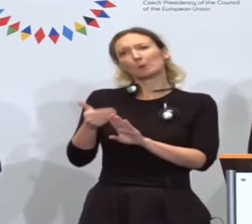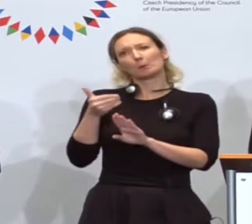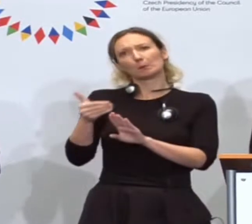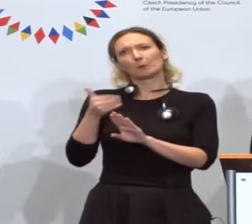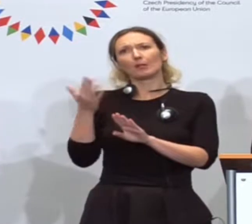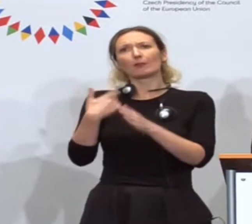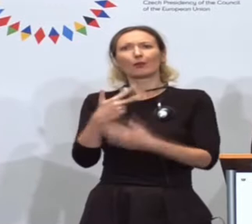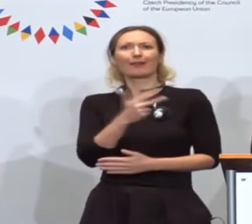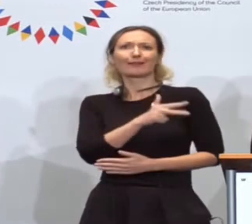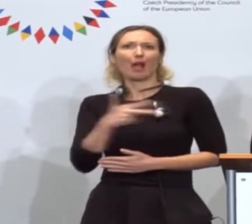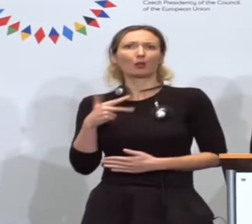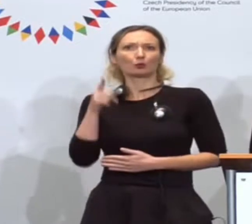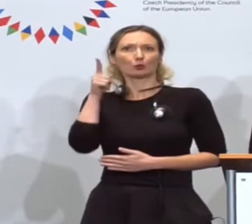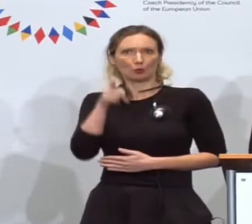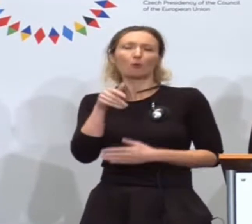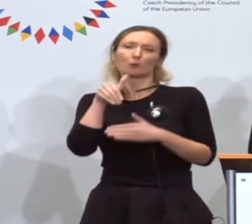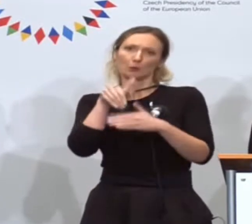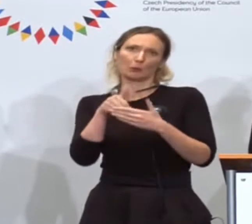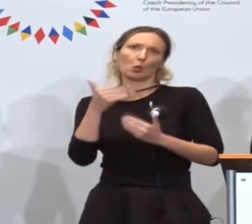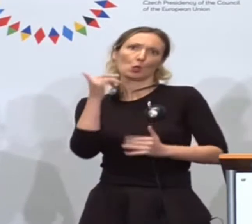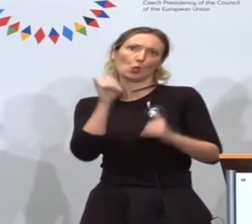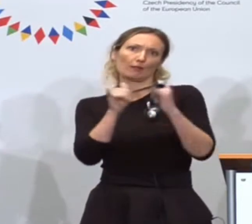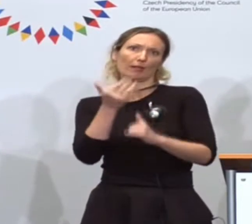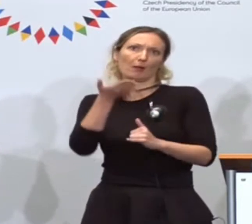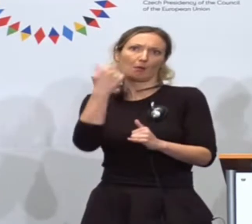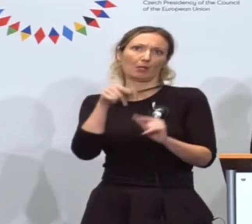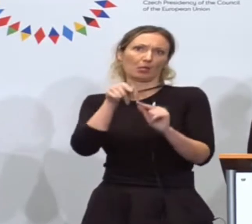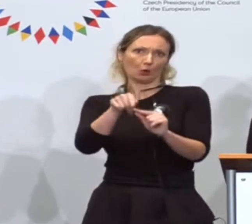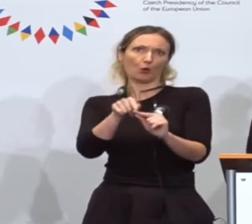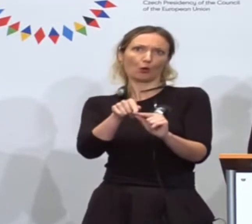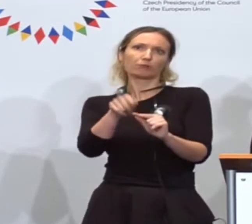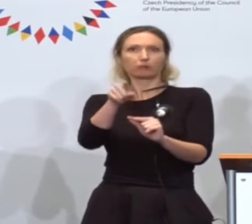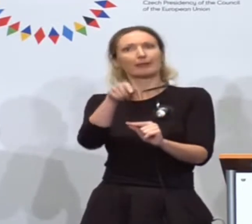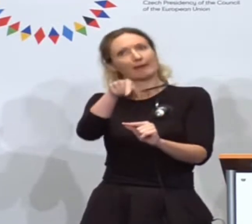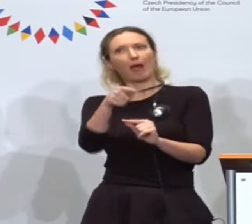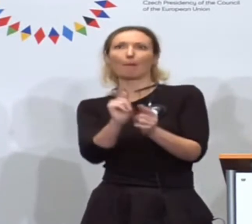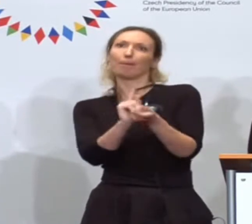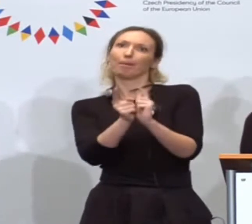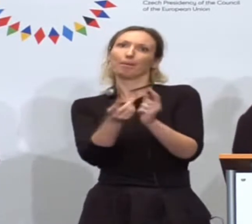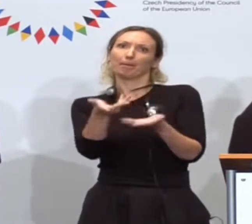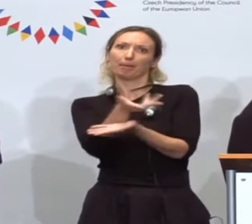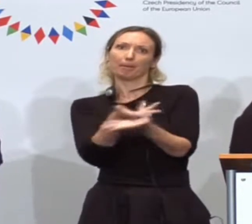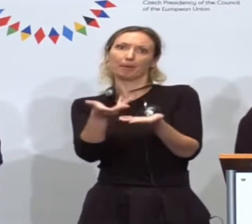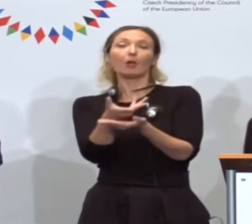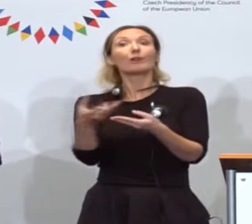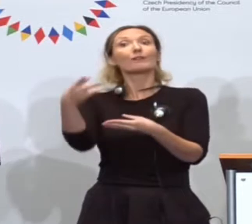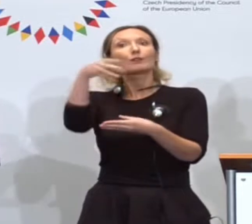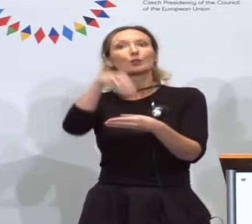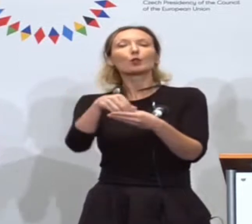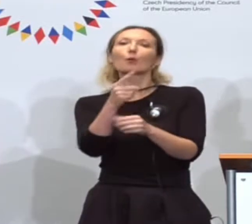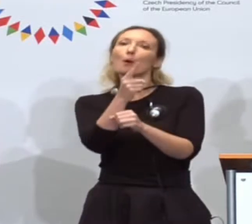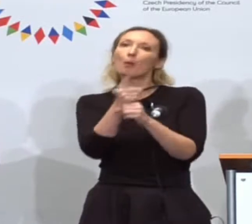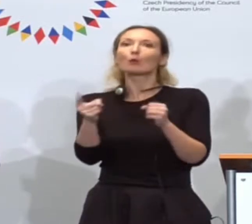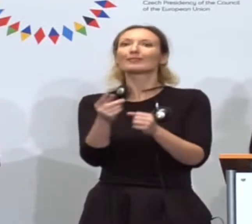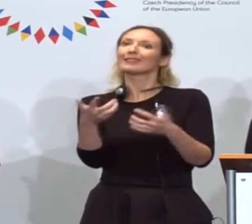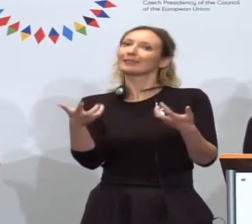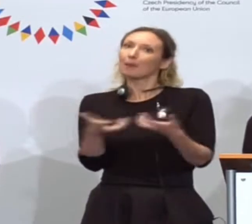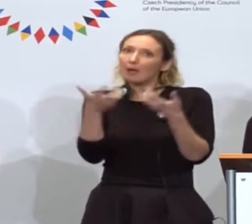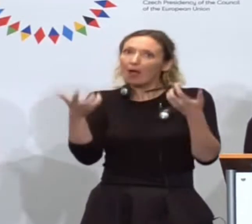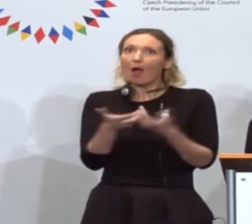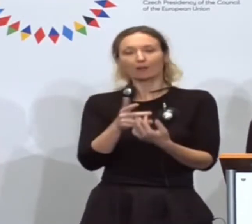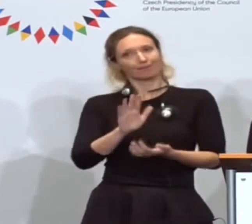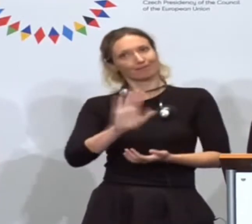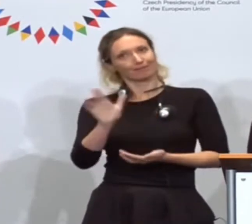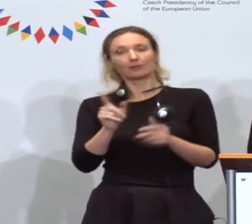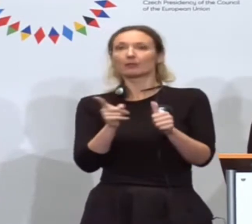ta dánská konference, respektive konference, kterou iniciovalo Dánsko a která by měla řešit nejenom tuto záležitost, ale